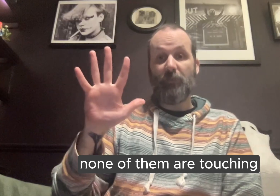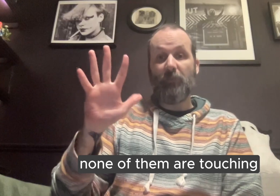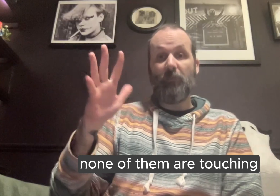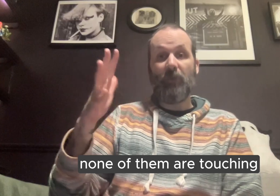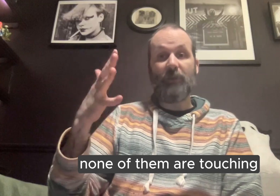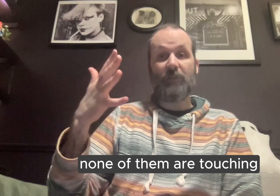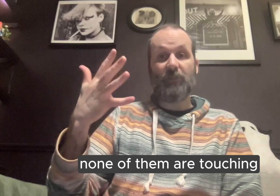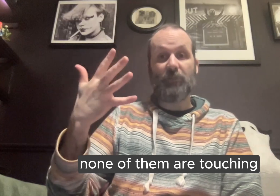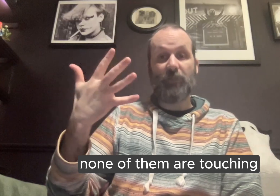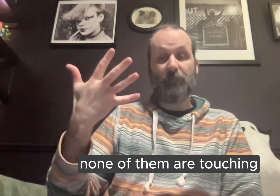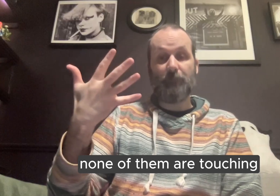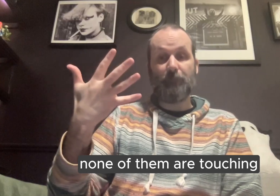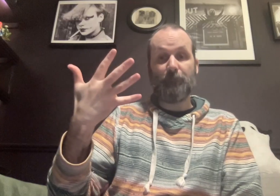them are touching.